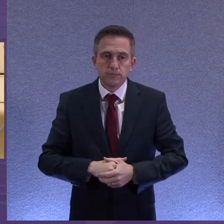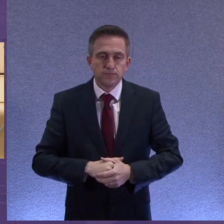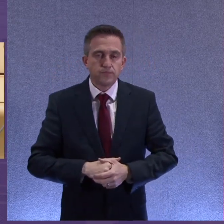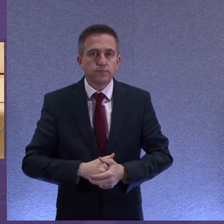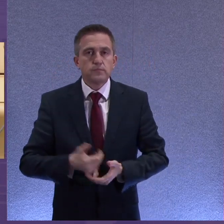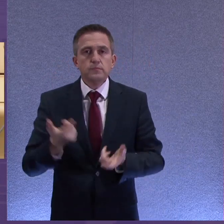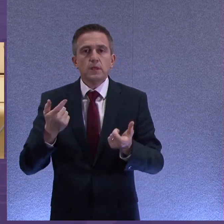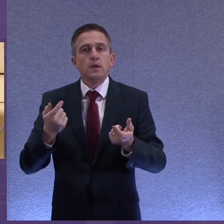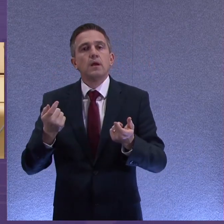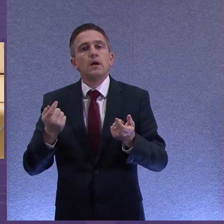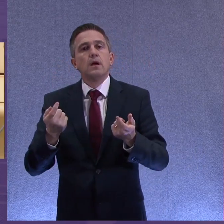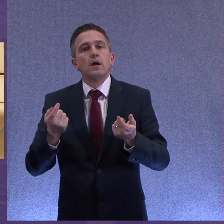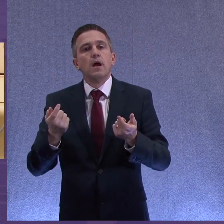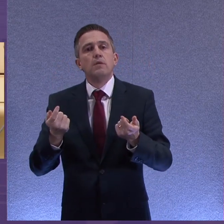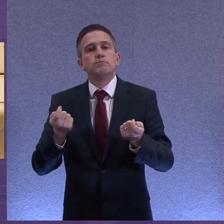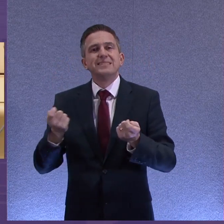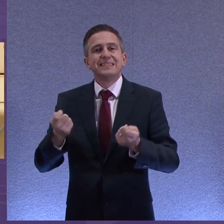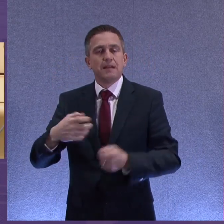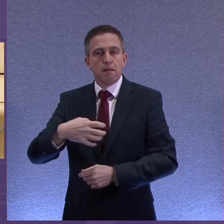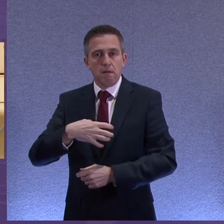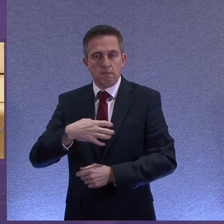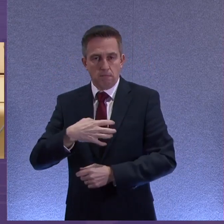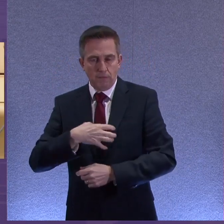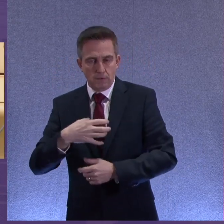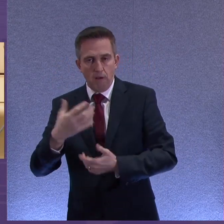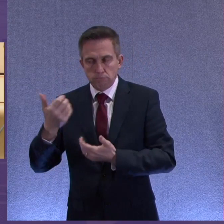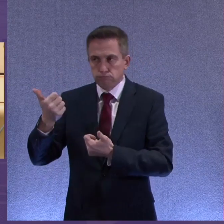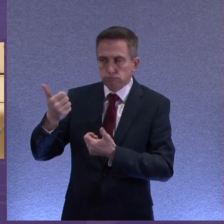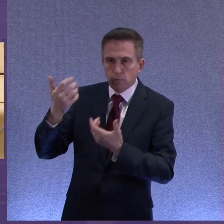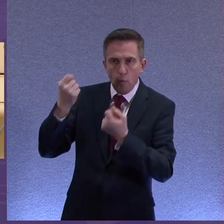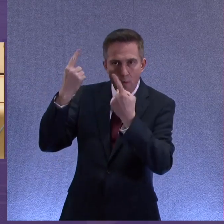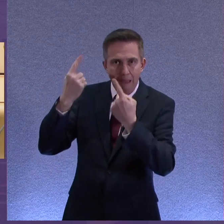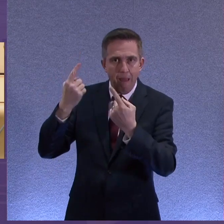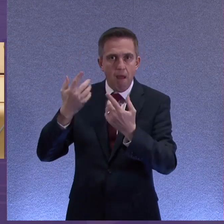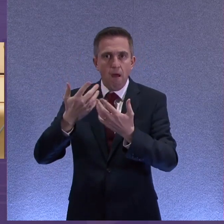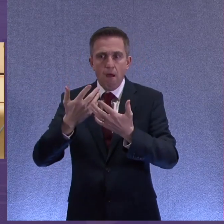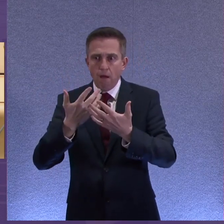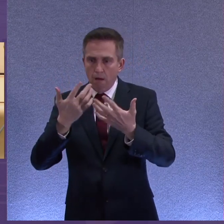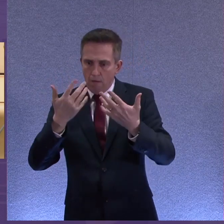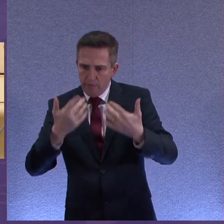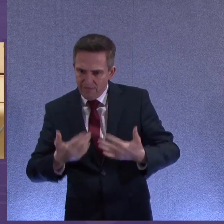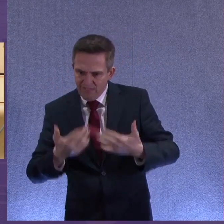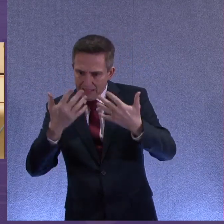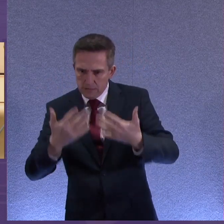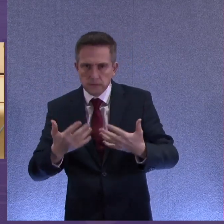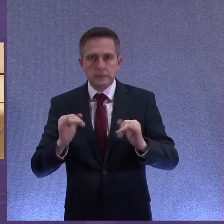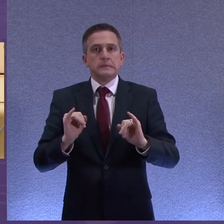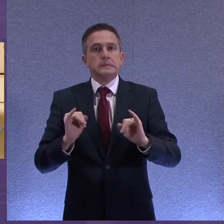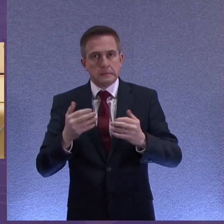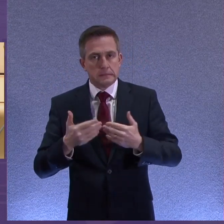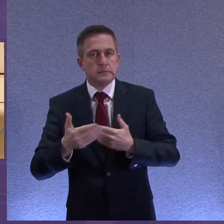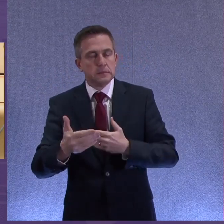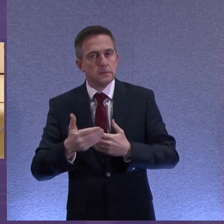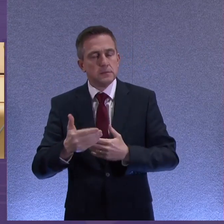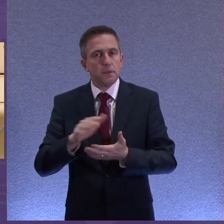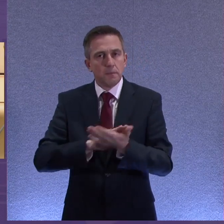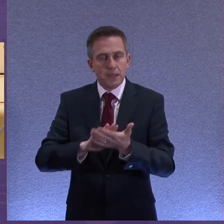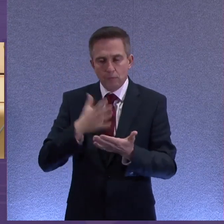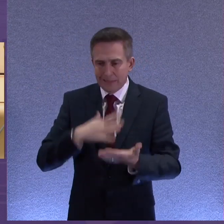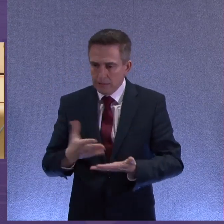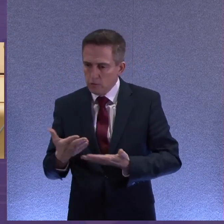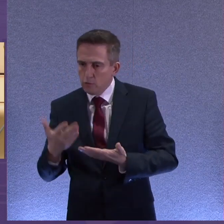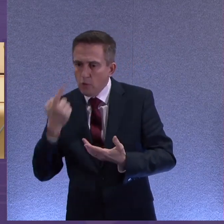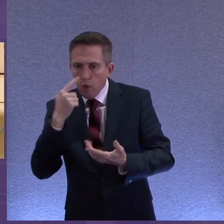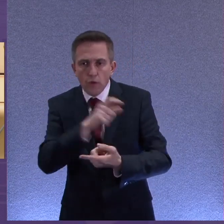Presiding Officer, given the figures that we know we are dealing with, it is even more critical that we protect and support the people in our